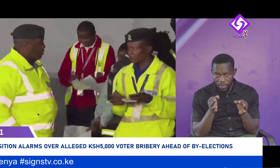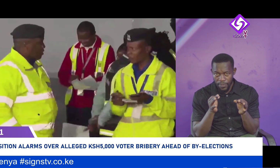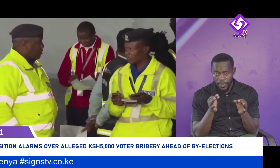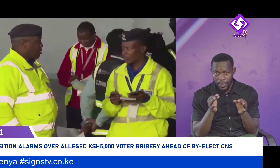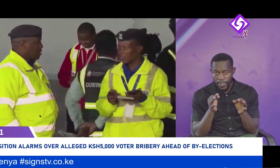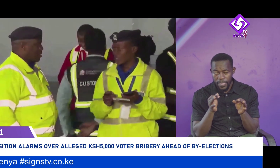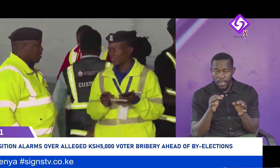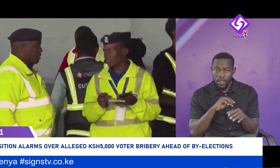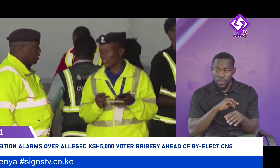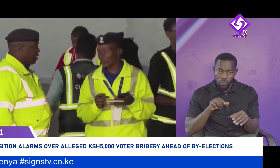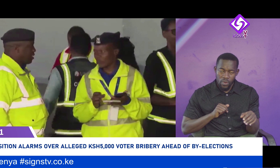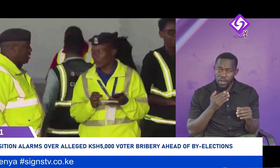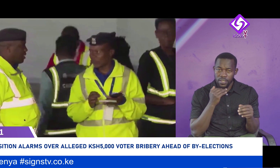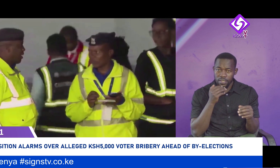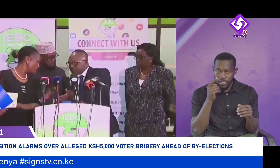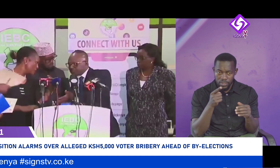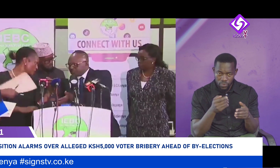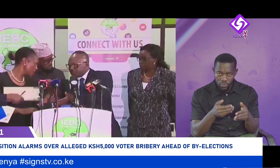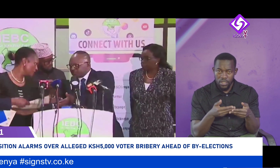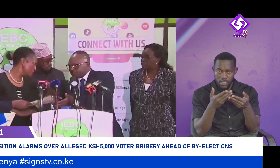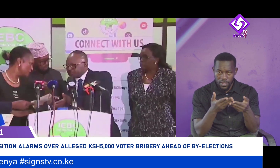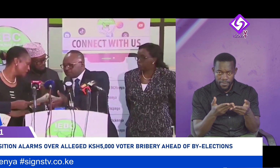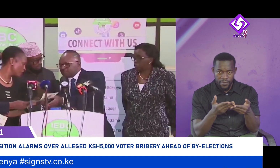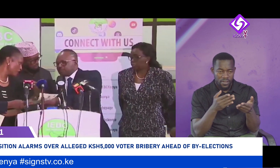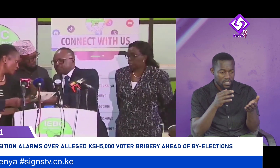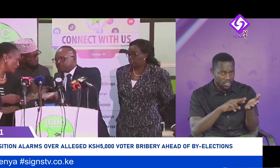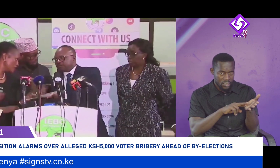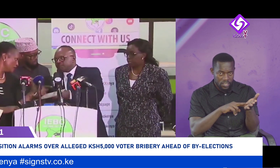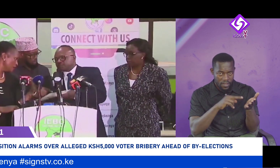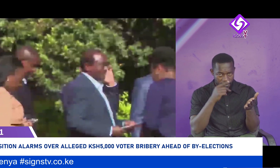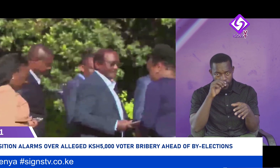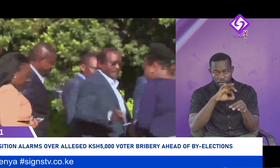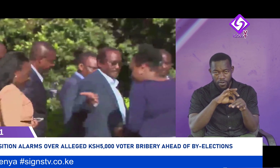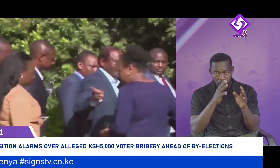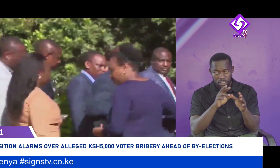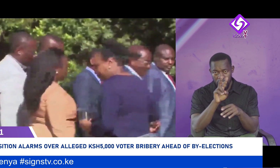ile register ya wapigaji kura ya 2022.